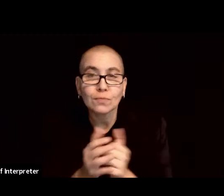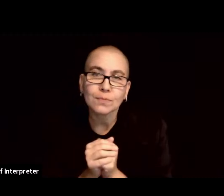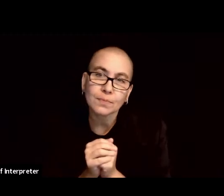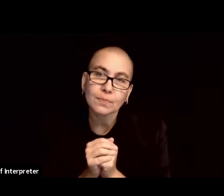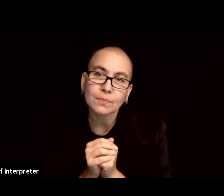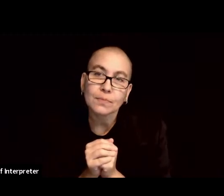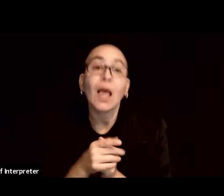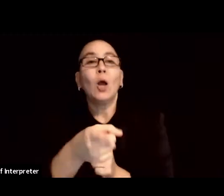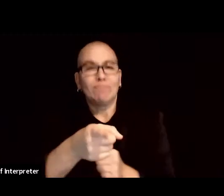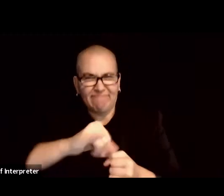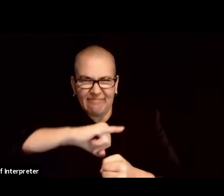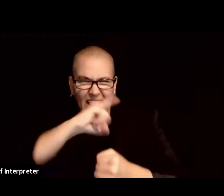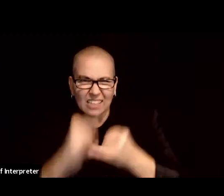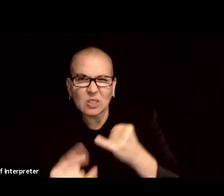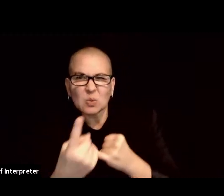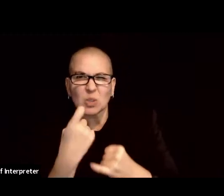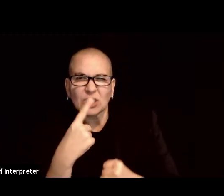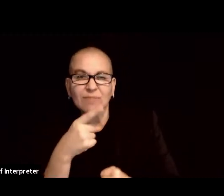WCCO.